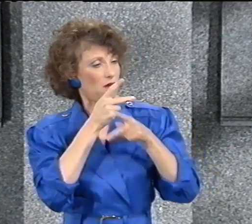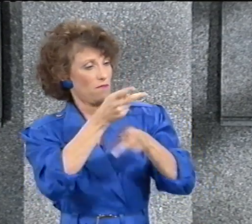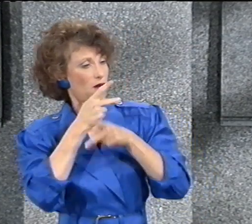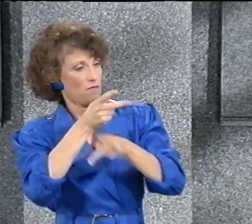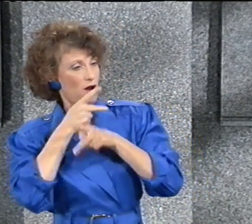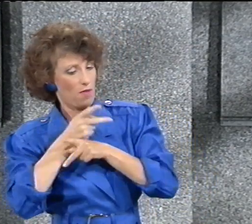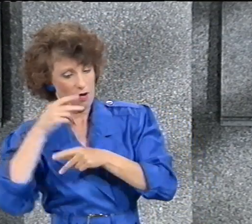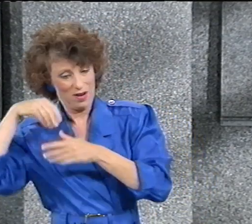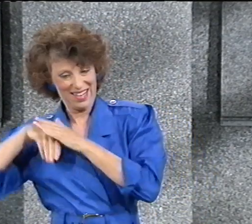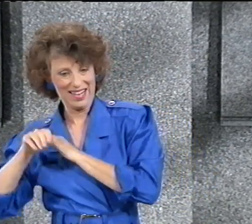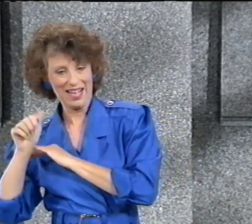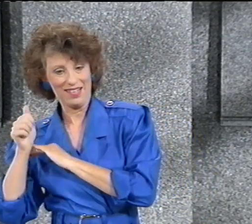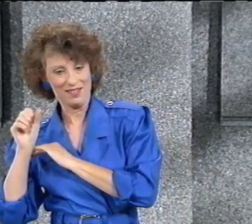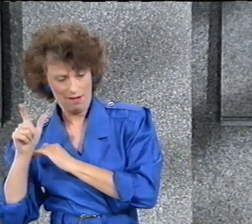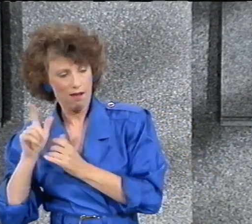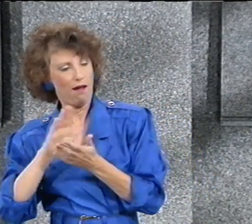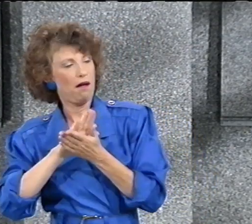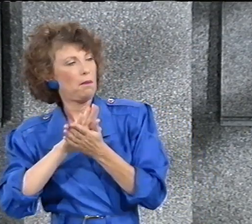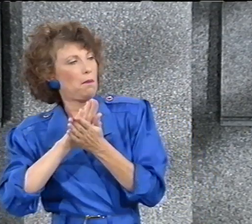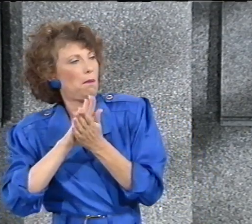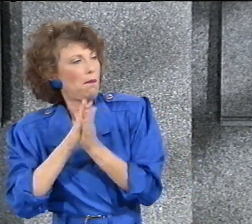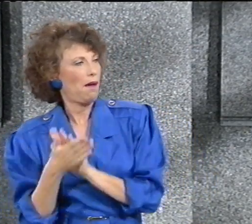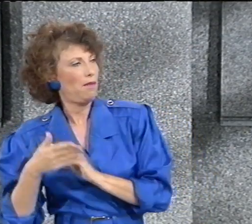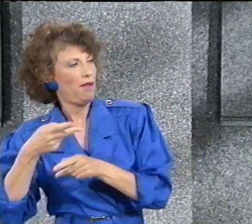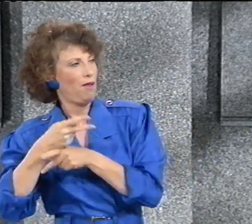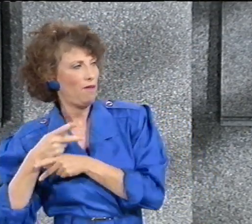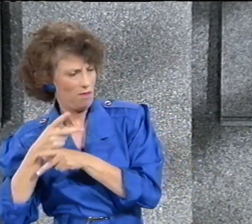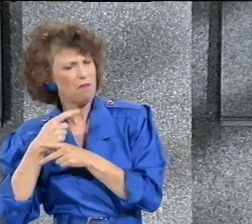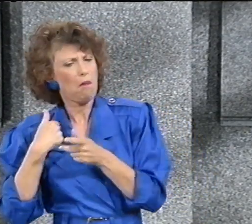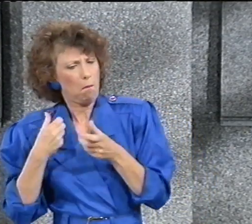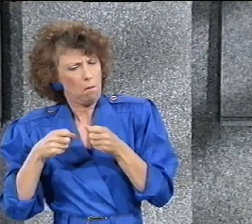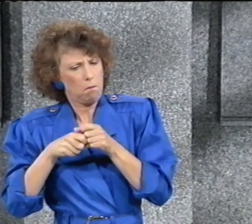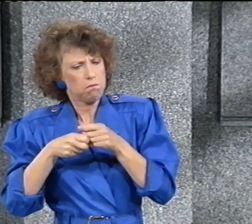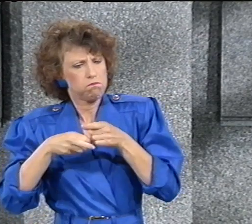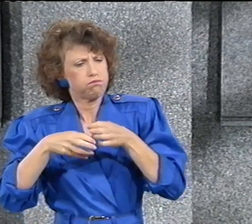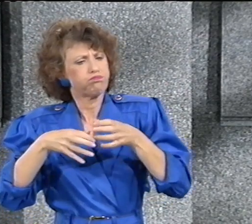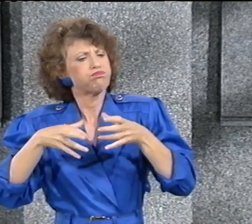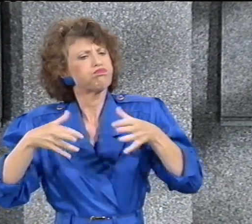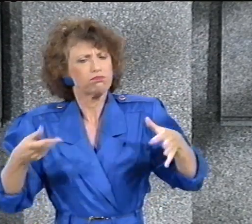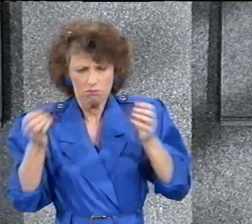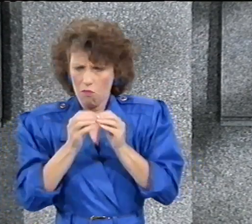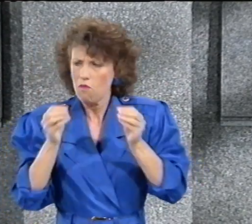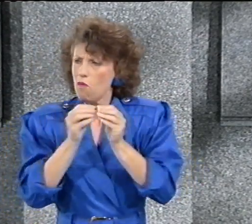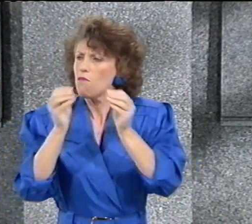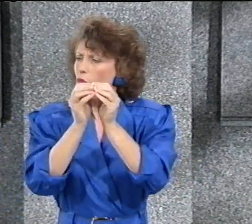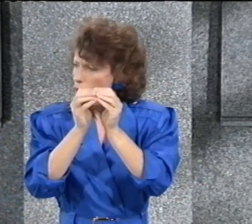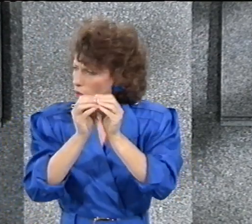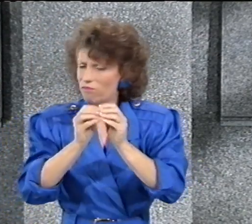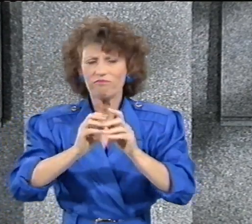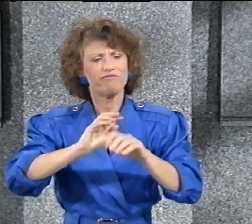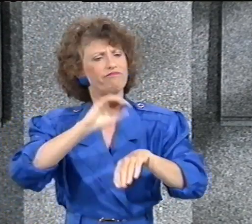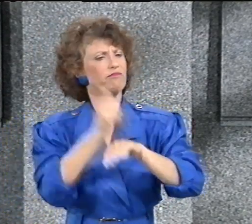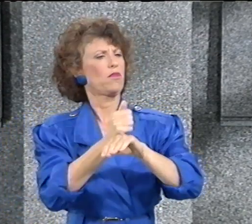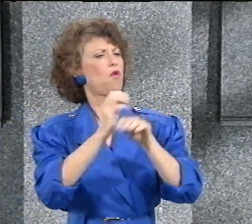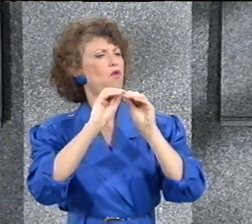Loan signs will continue to grow within ASL as we continue to borrow spellings from English.